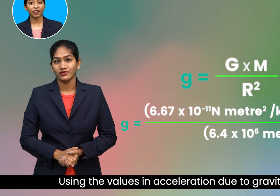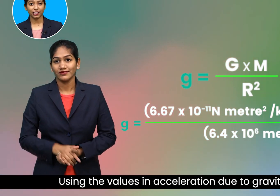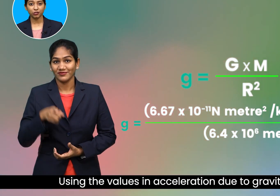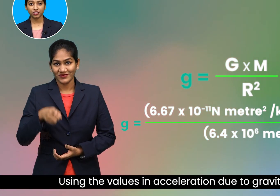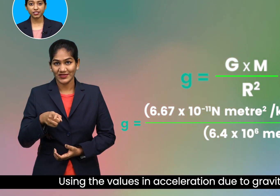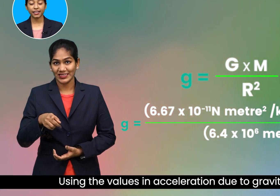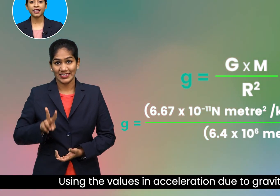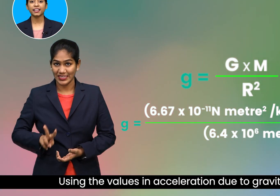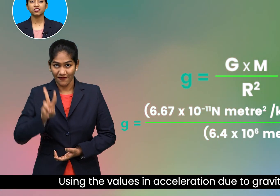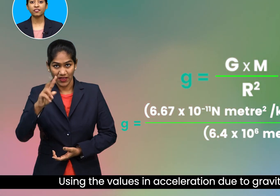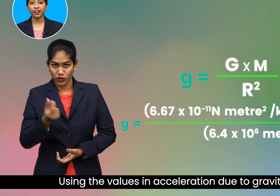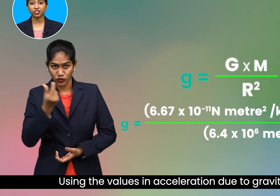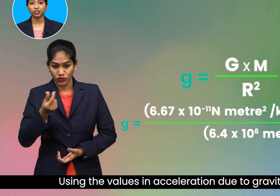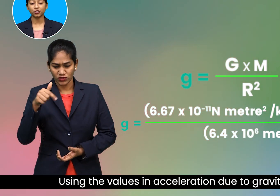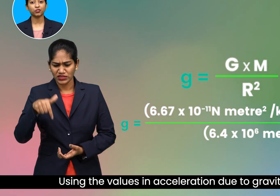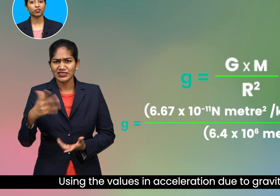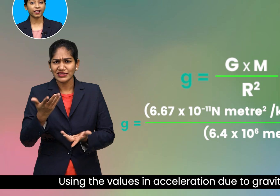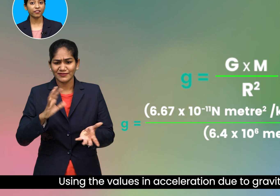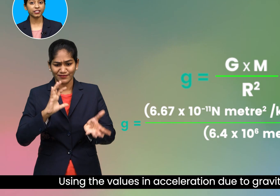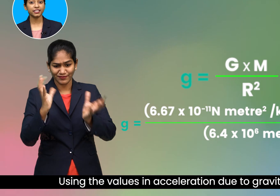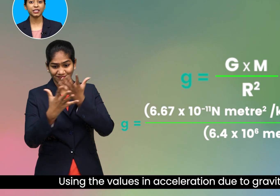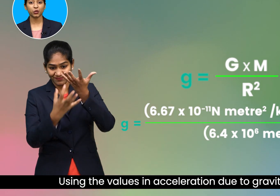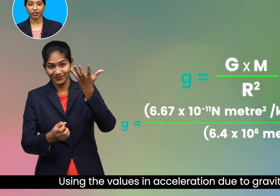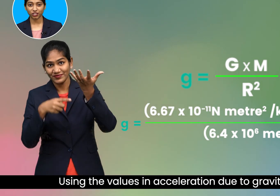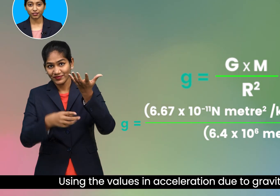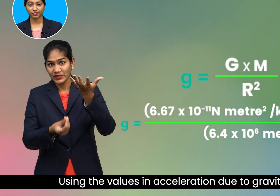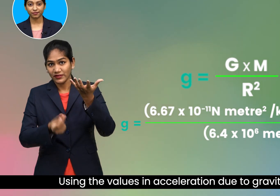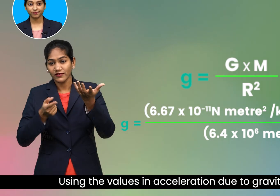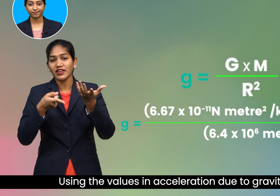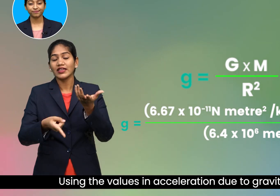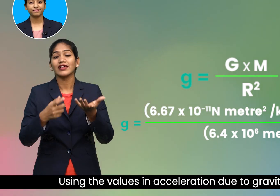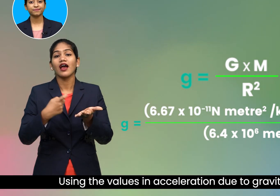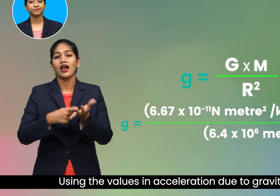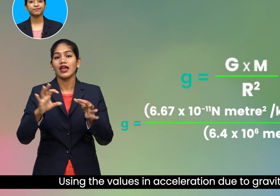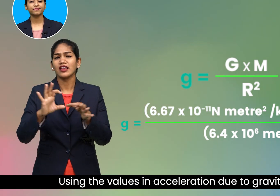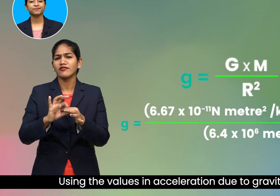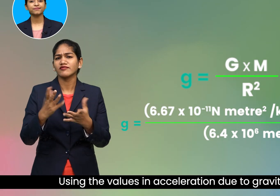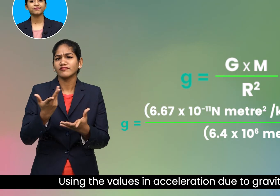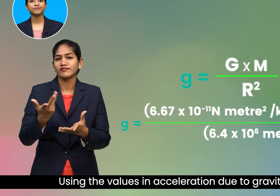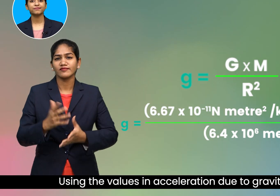Using the values in acceleration due to gravity equation,